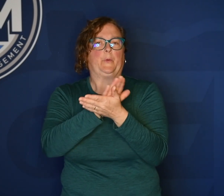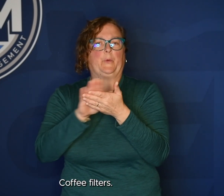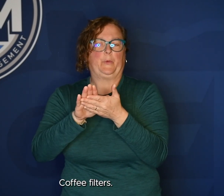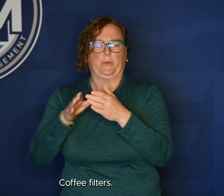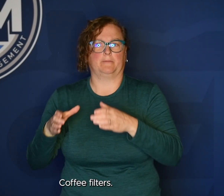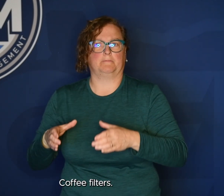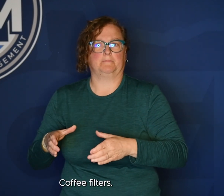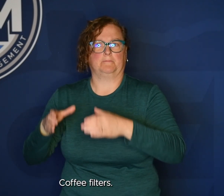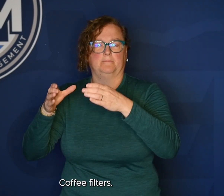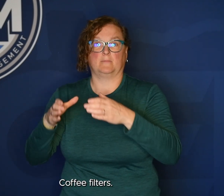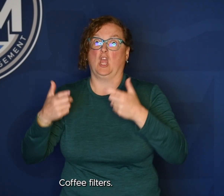coffee filters,